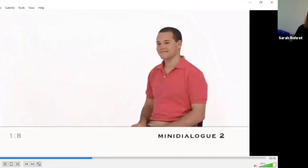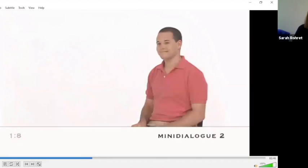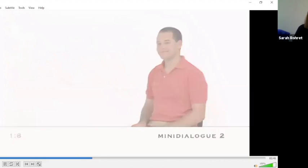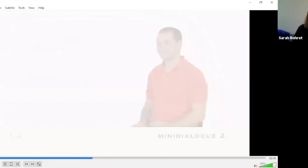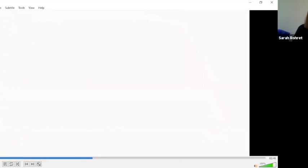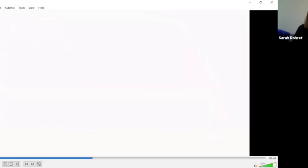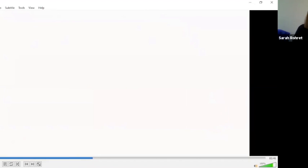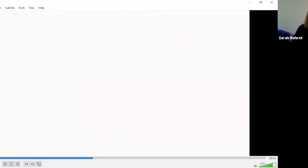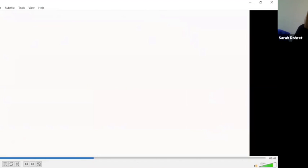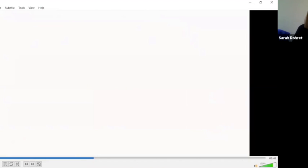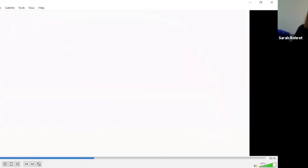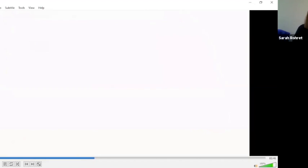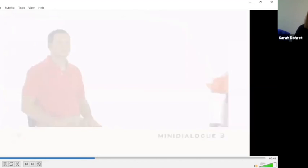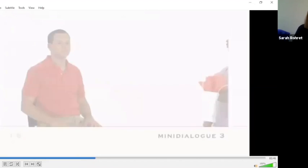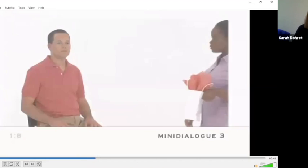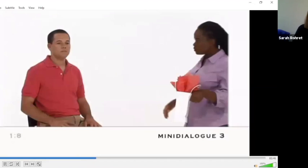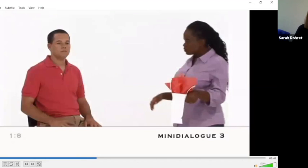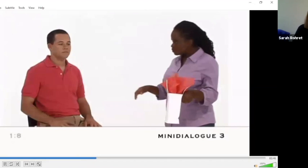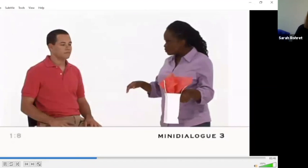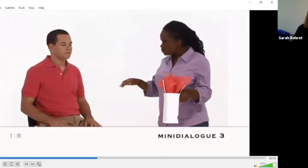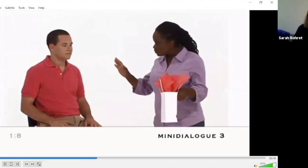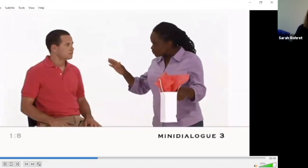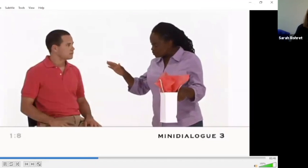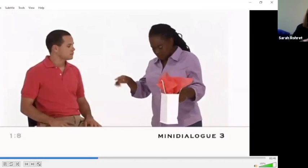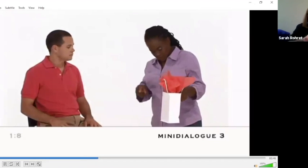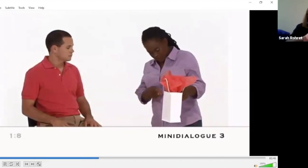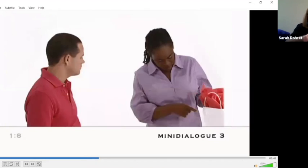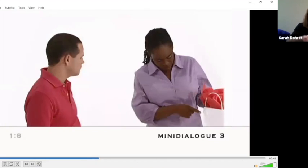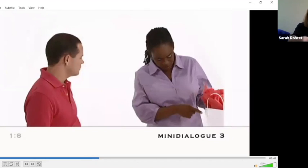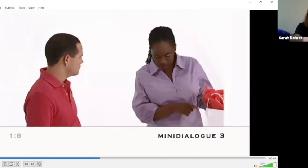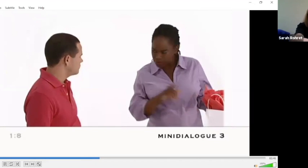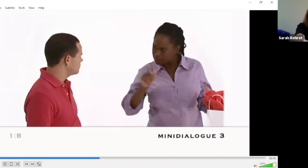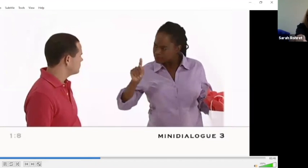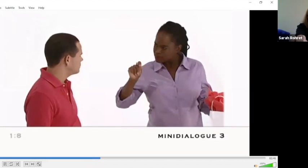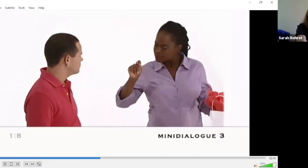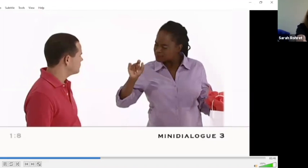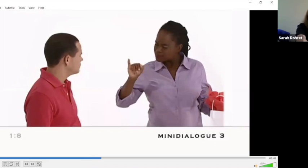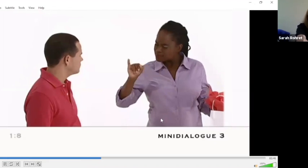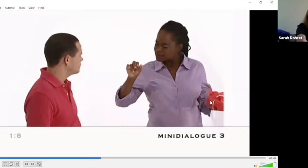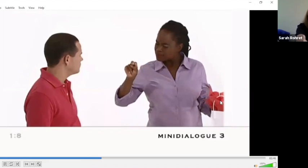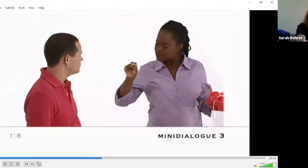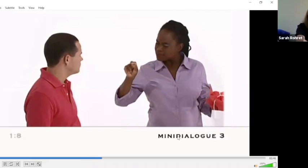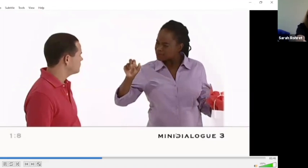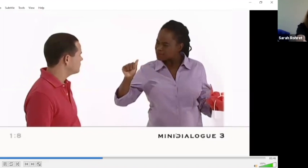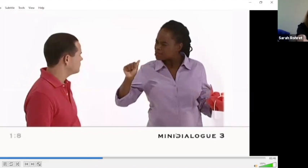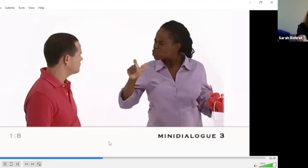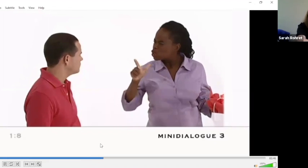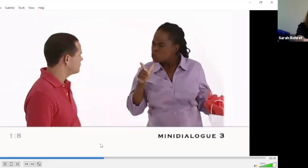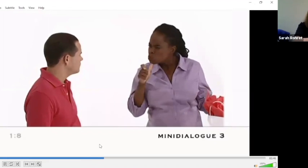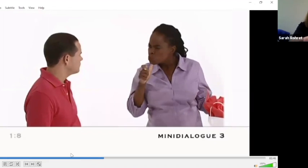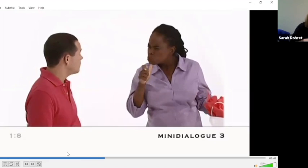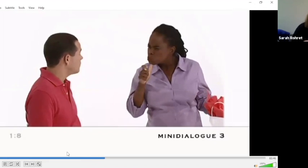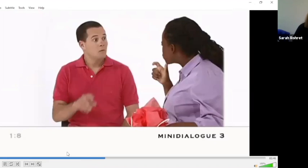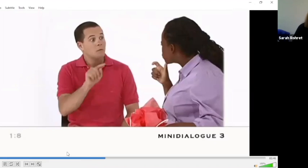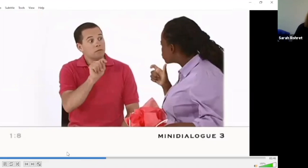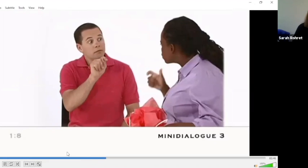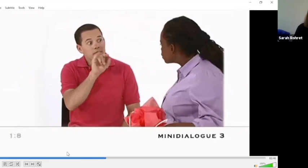I wish they had repeat on the. Maybe you can see that little blue line, you can go back. Oh, okay. Show you